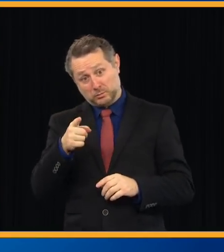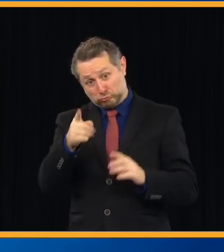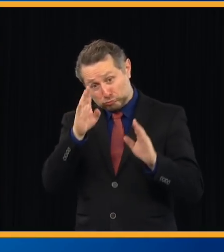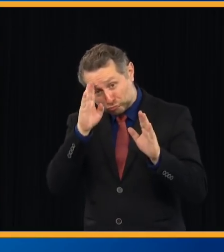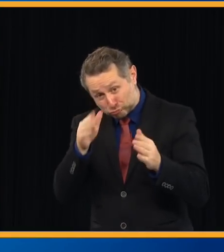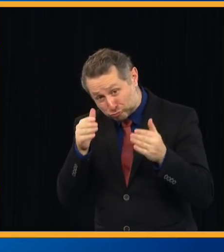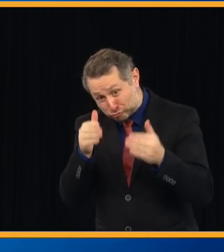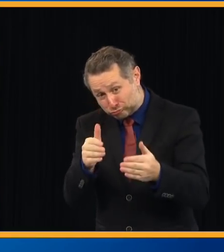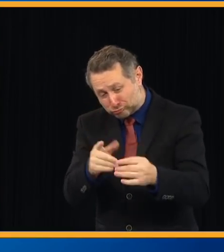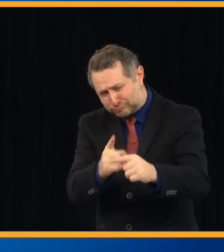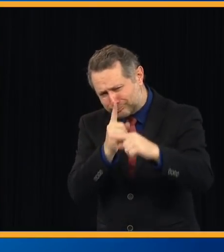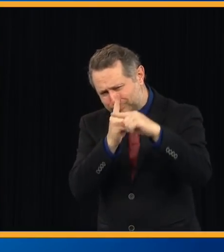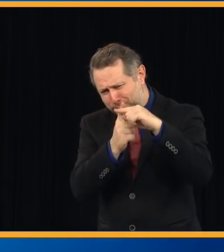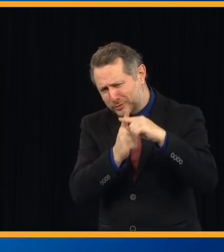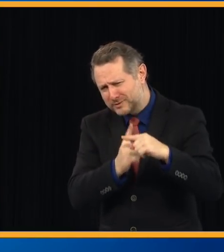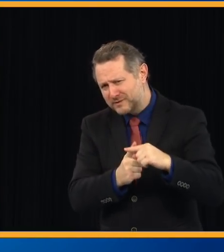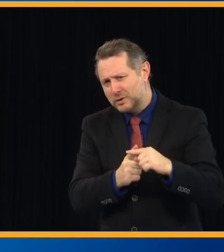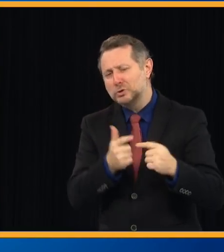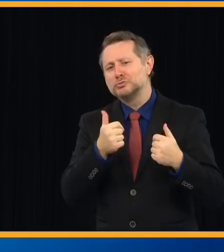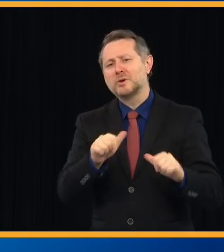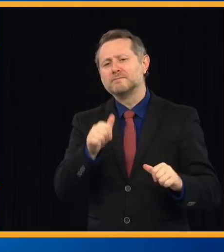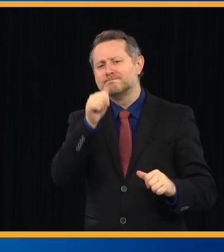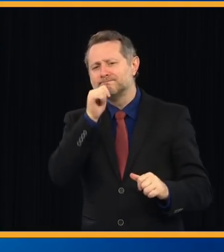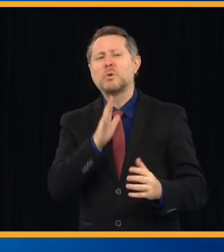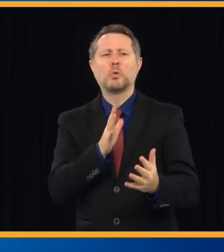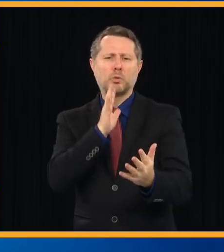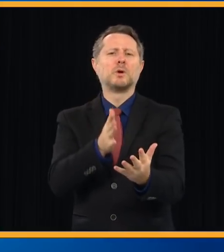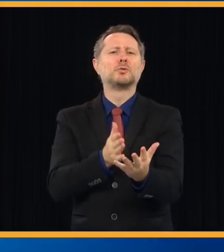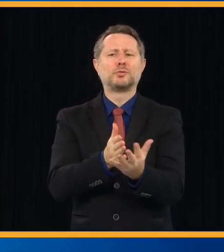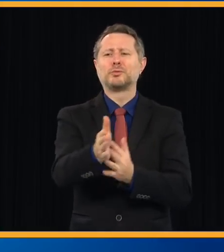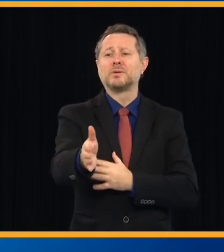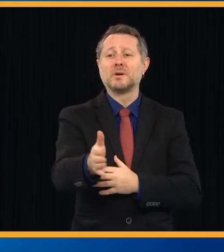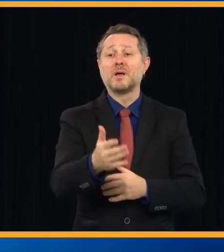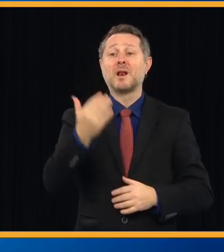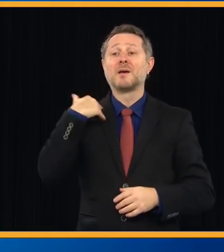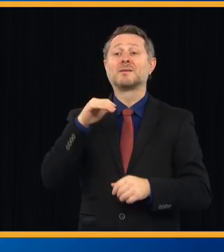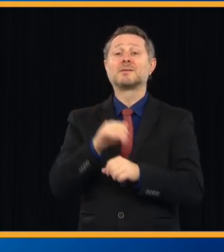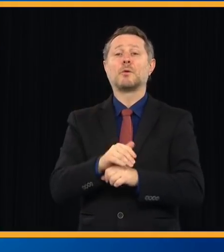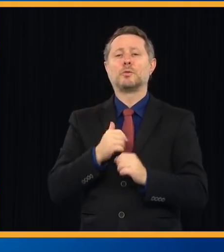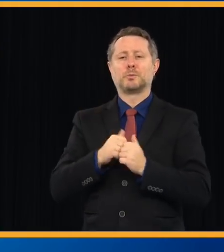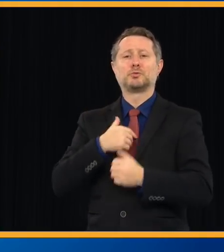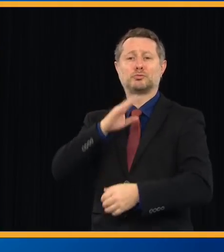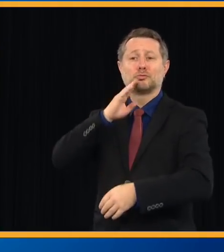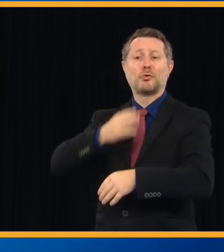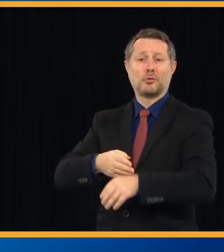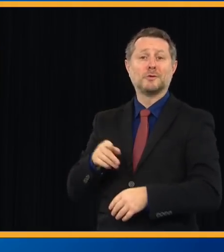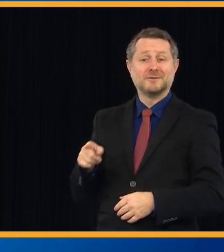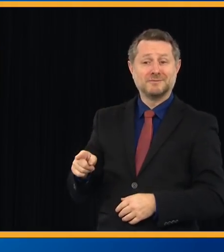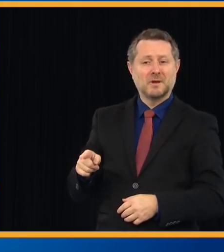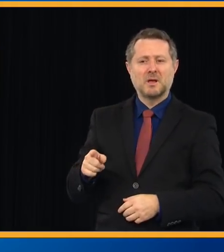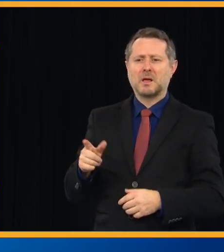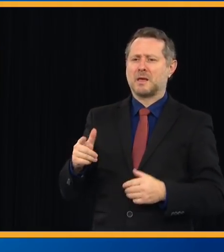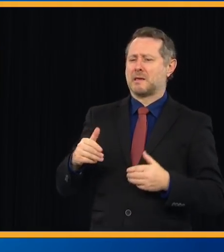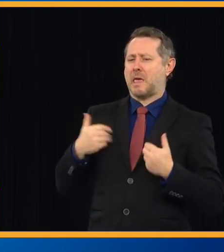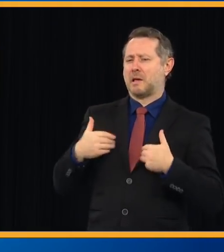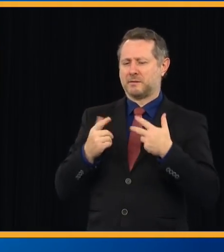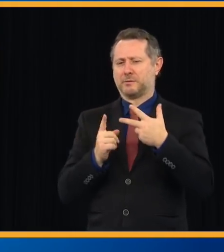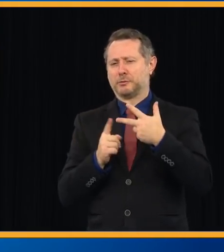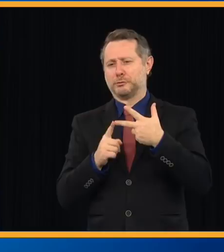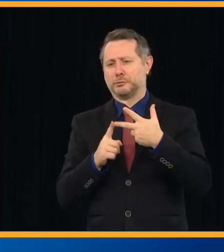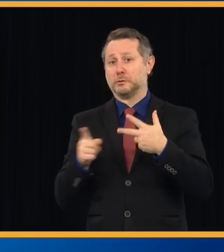find a little silver lining. I'm sitting there last night with my daughter, Michaela. She's my baby. The baby is now